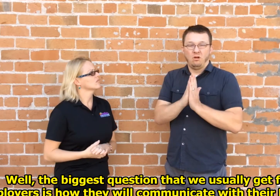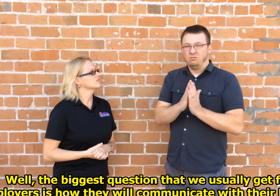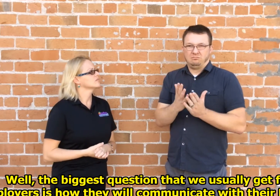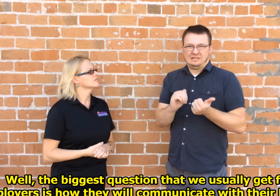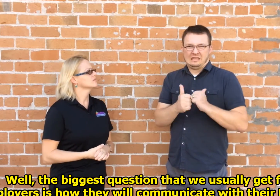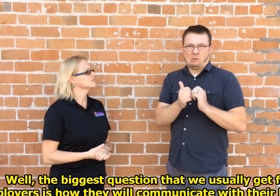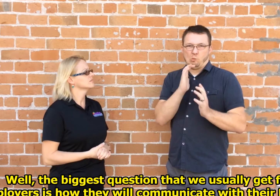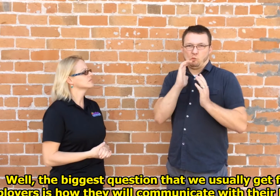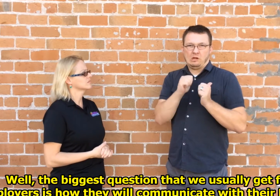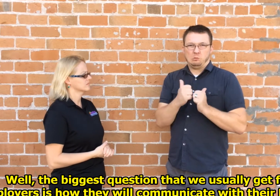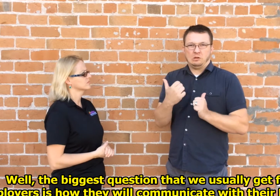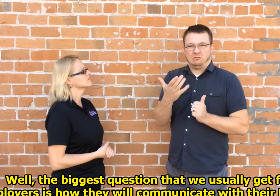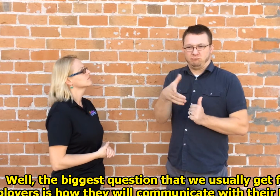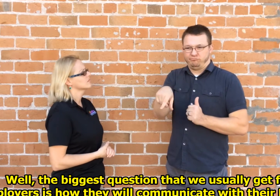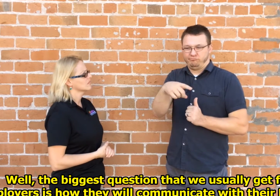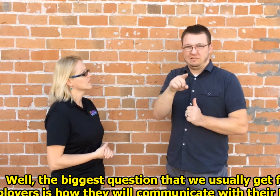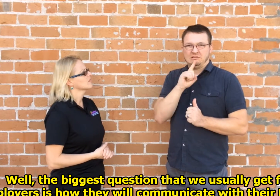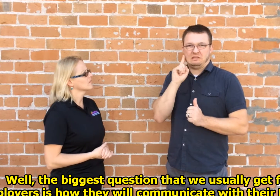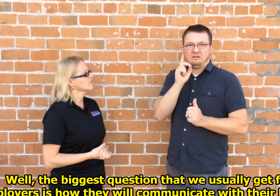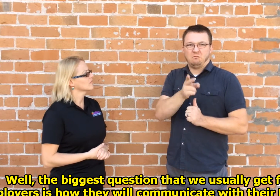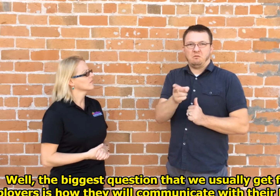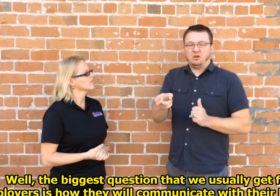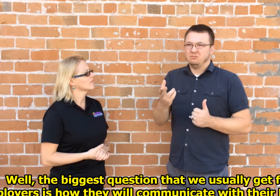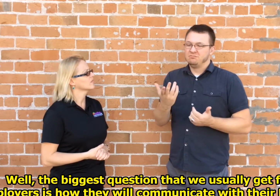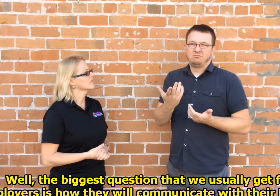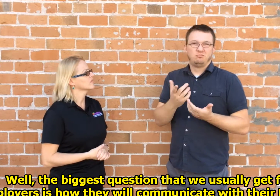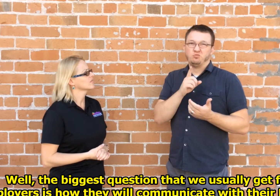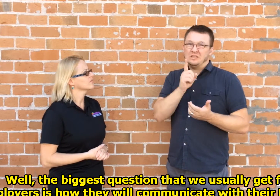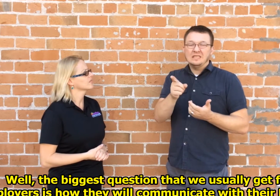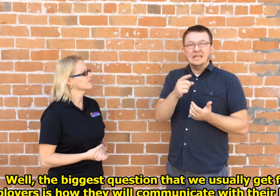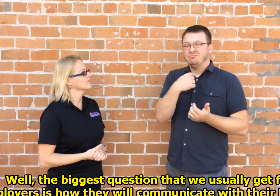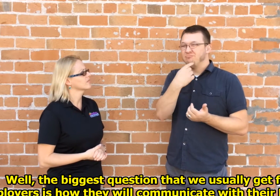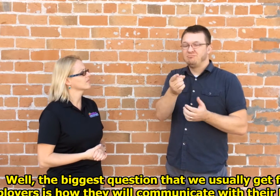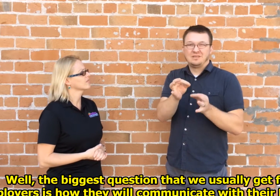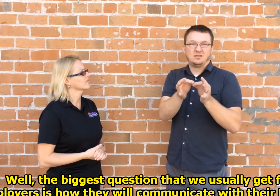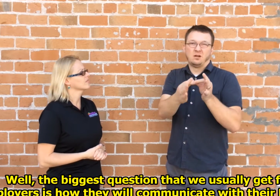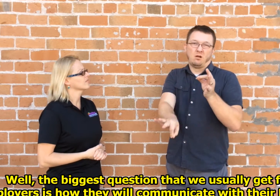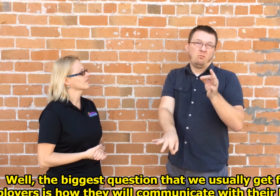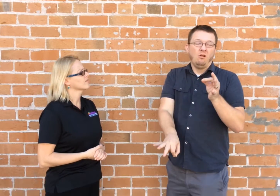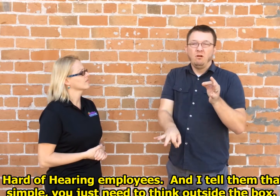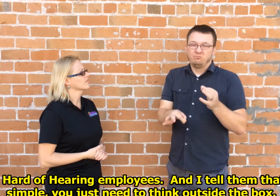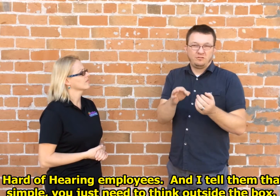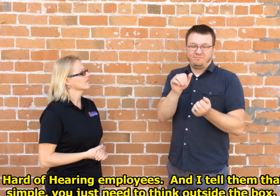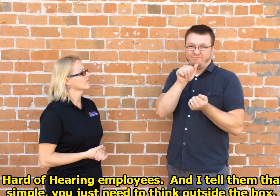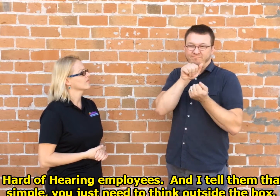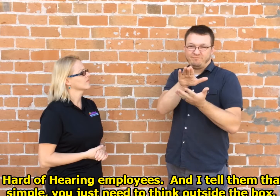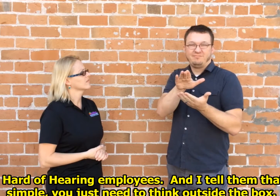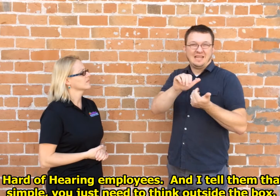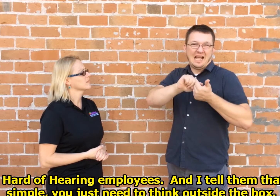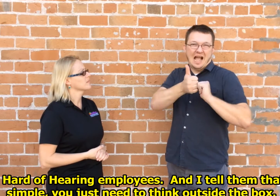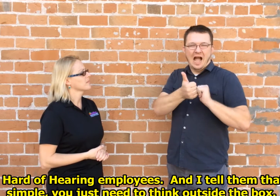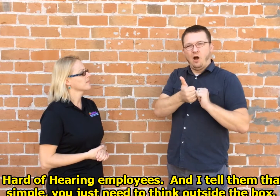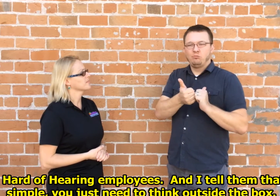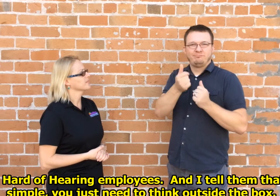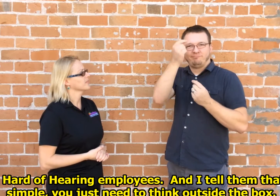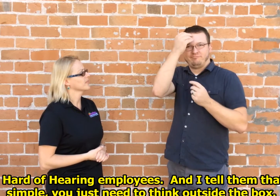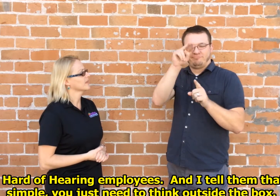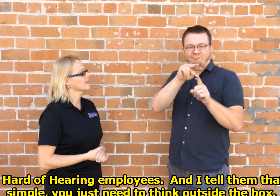Well, the biggest question that we usually get from employers is how they will communicate with their deaf and hard of hearing employees. And I tell them that